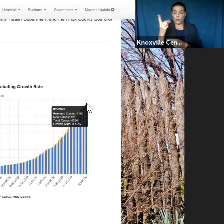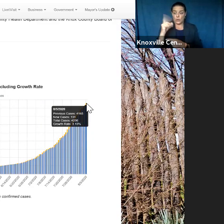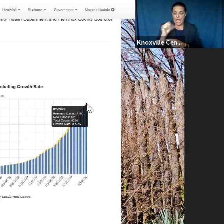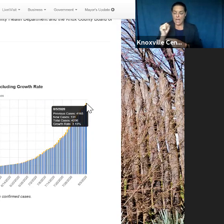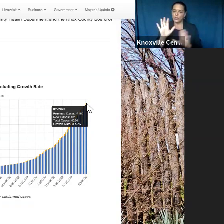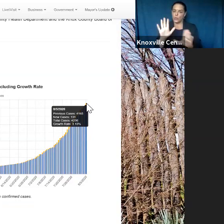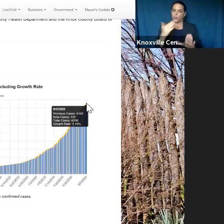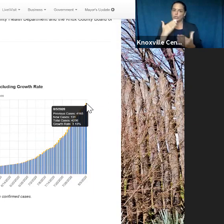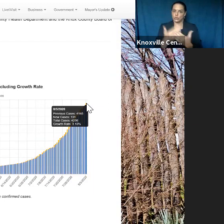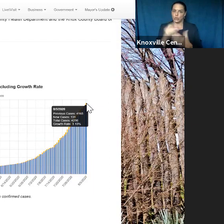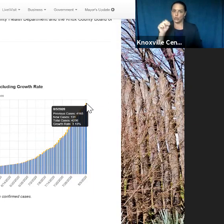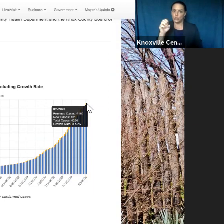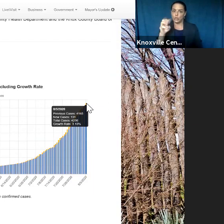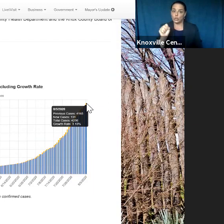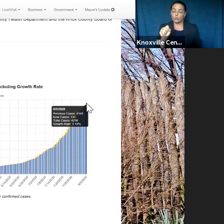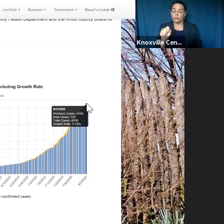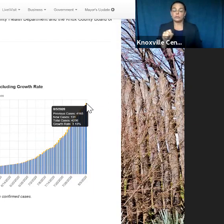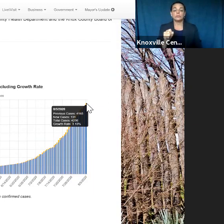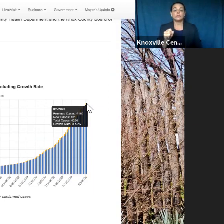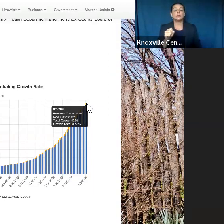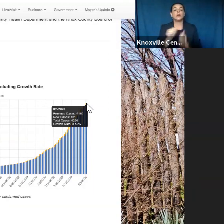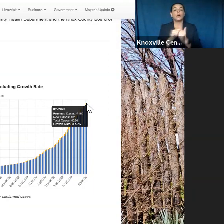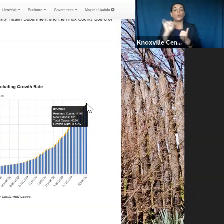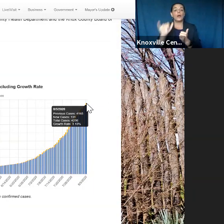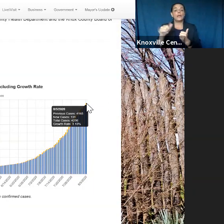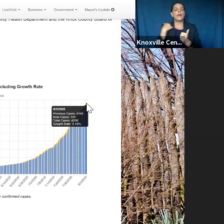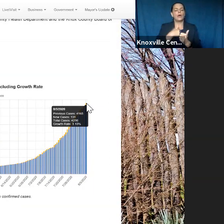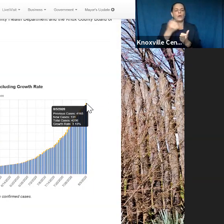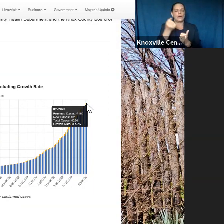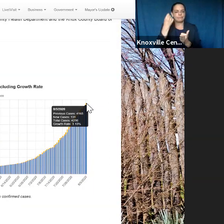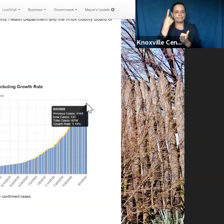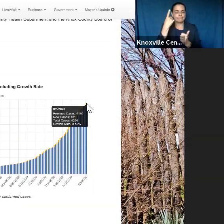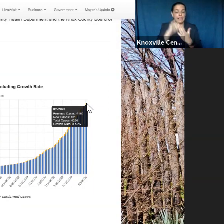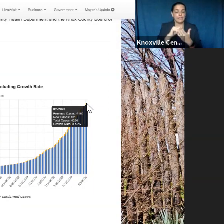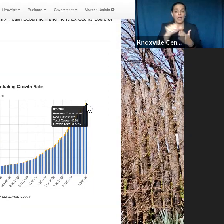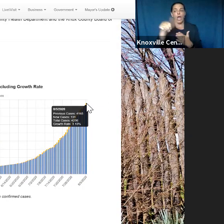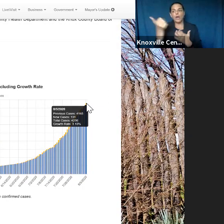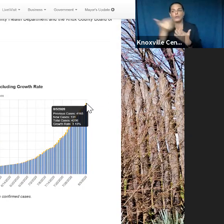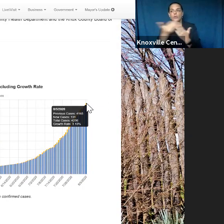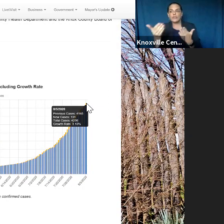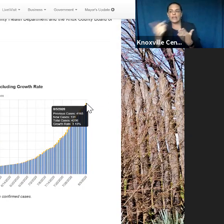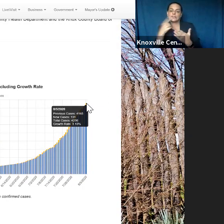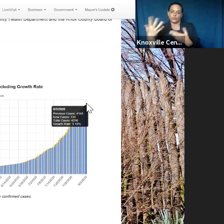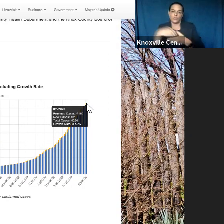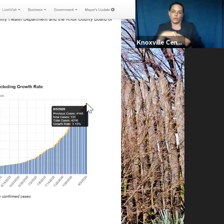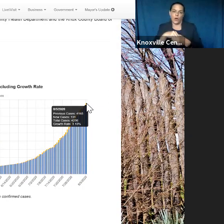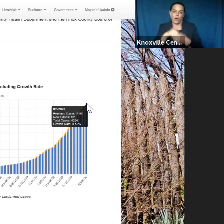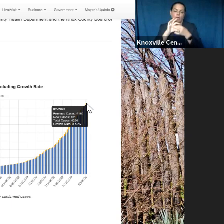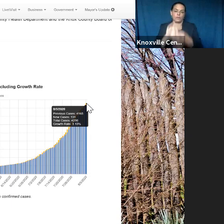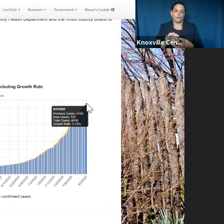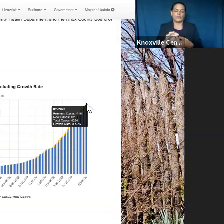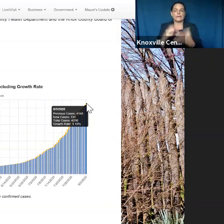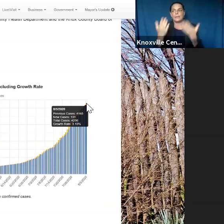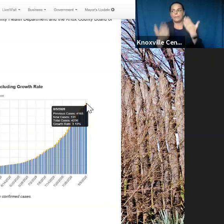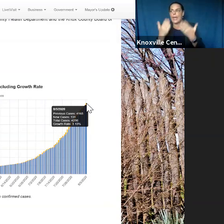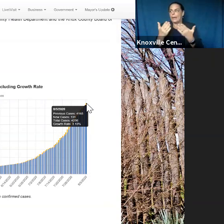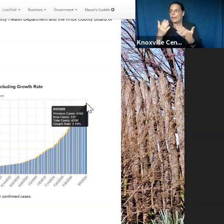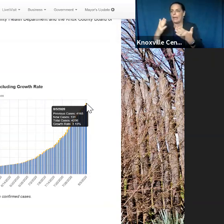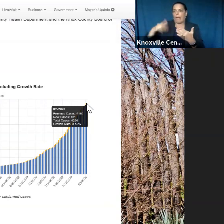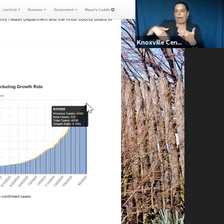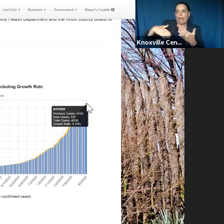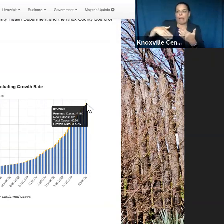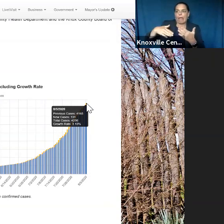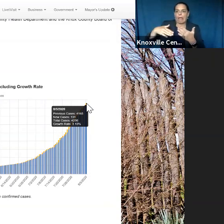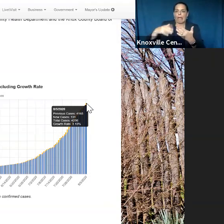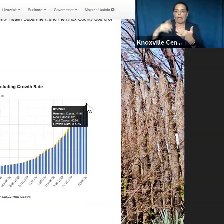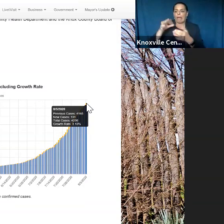encouraging. That said, we know there could be the possibility that other factors are at play regarding delays that could be contributing to this low